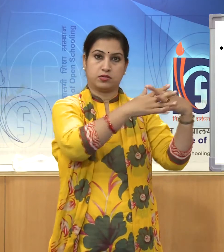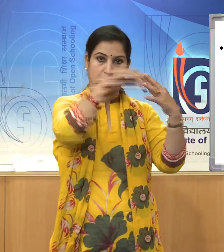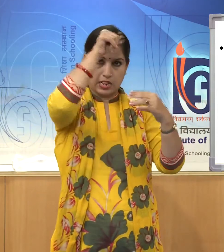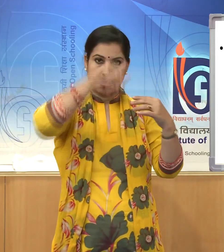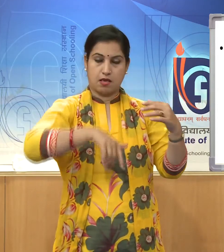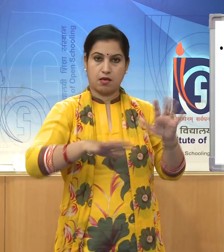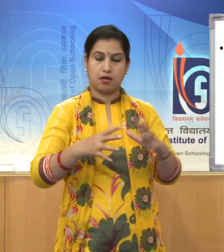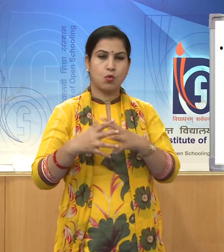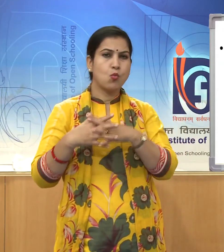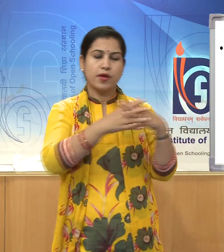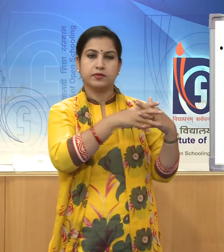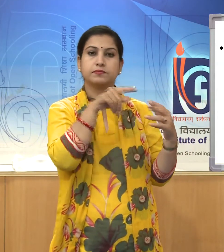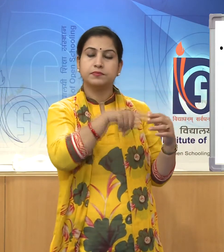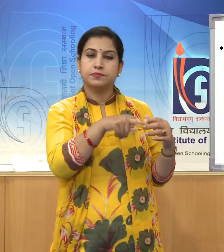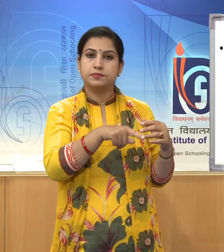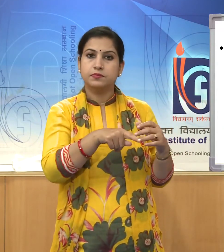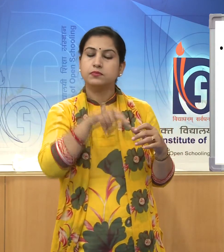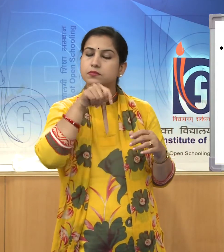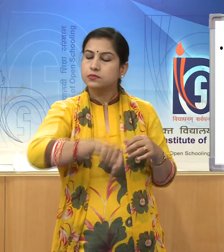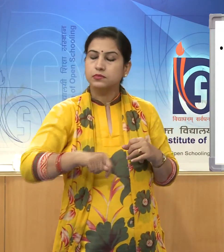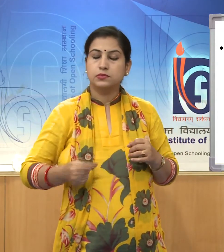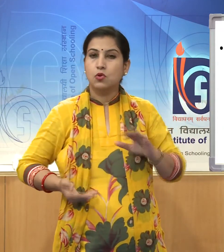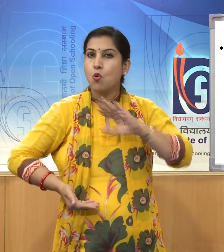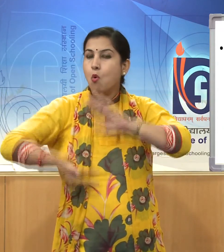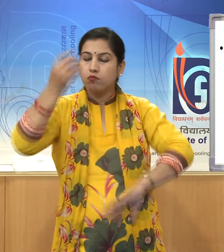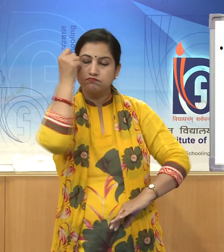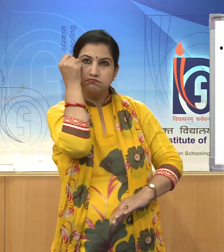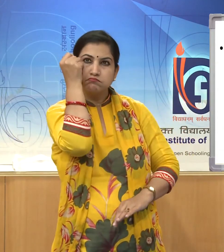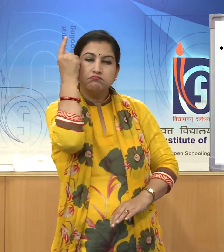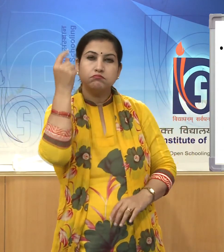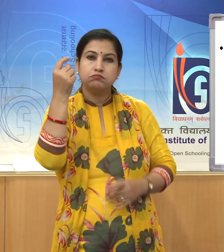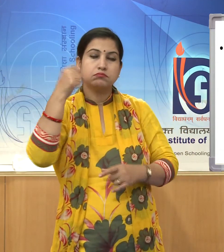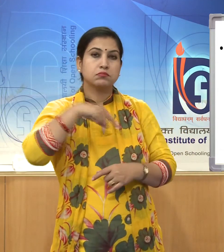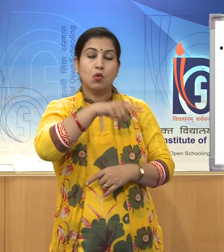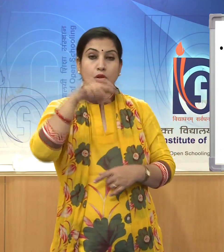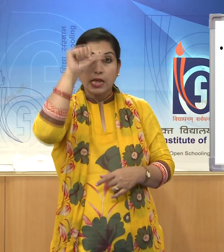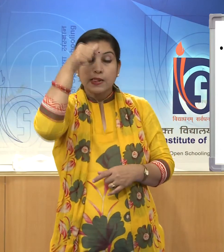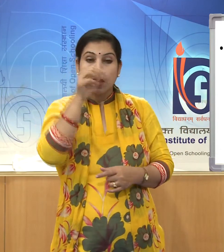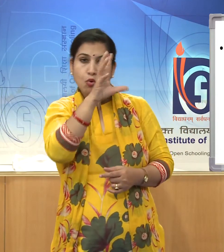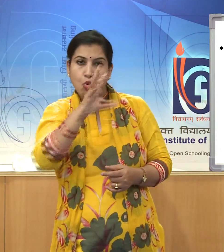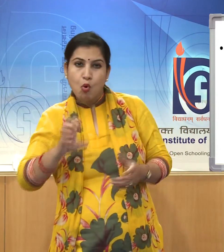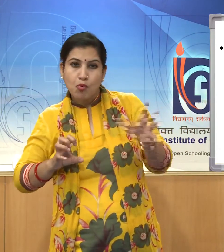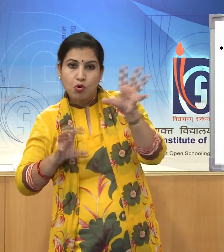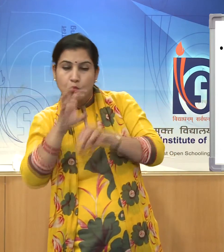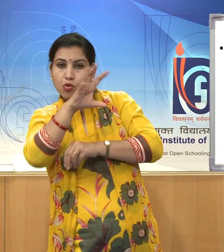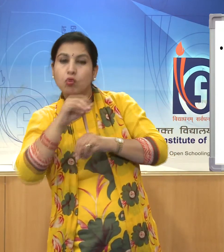it left a deep impression on Indian artists